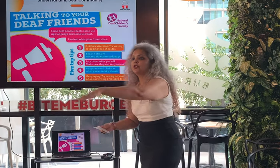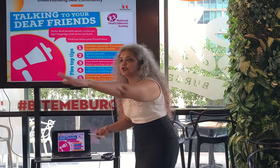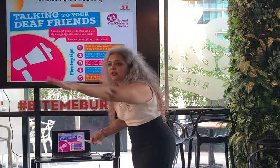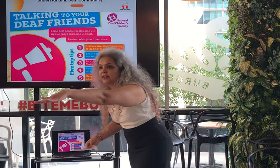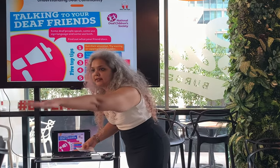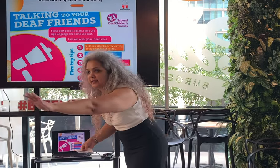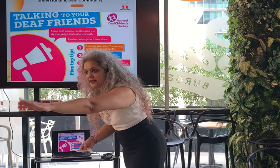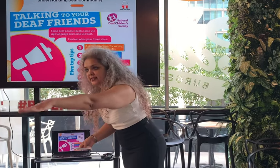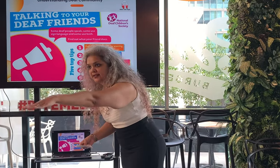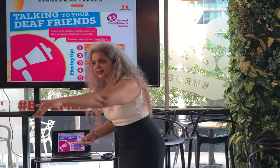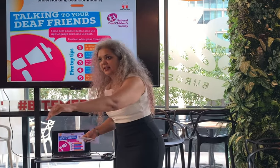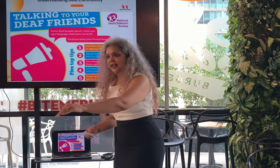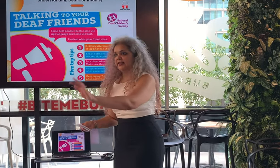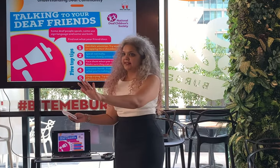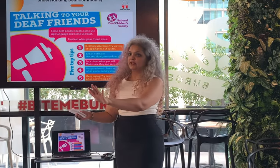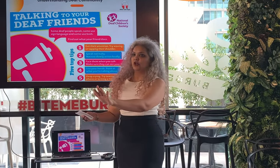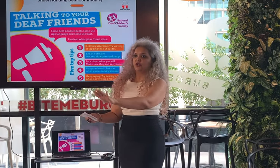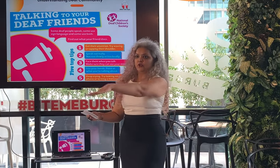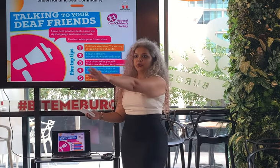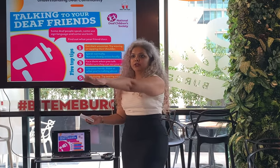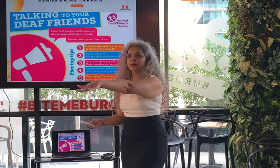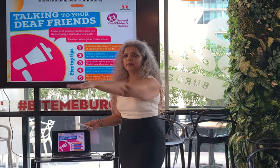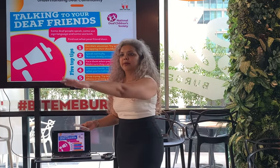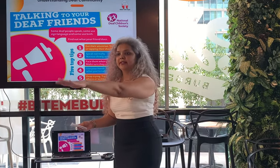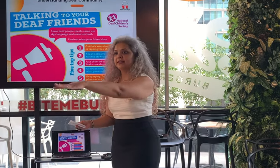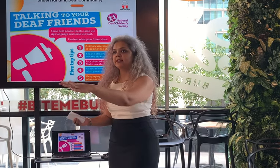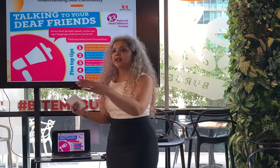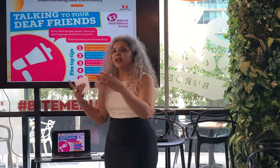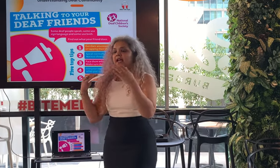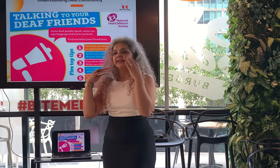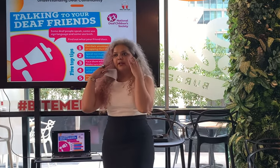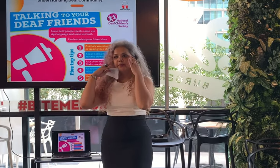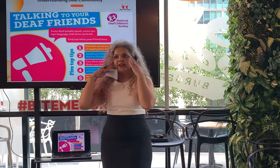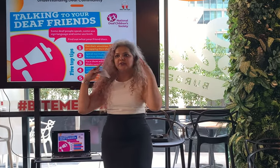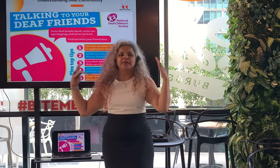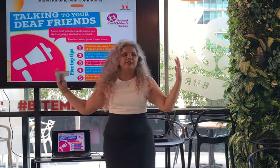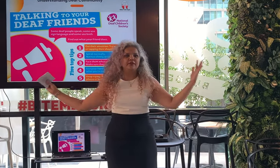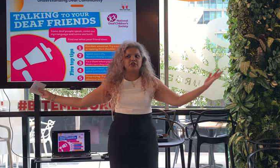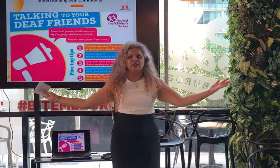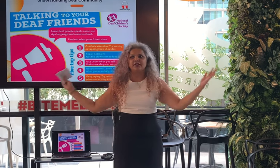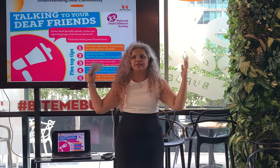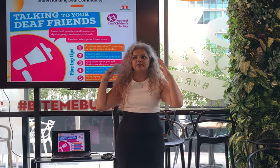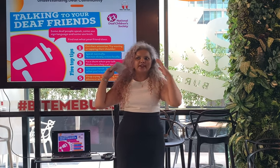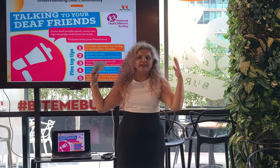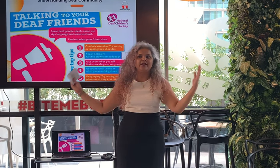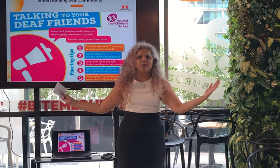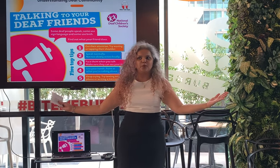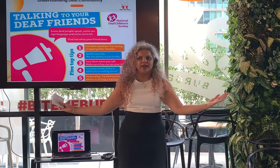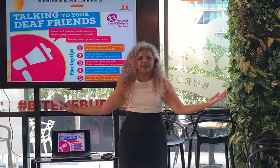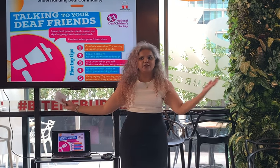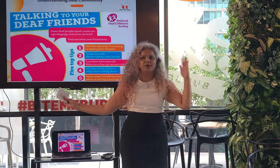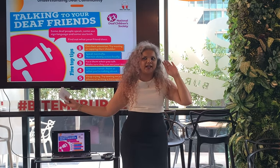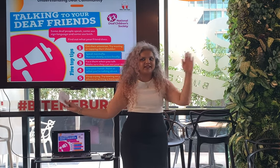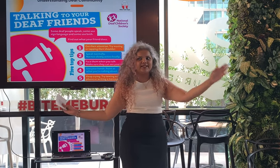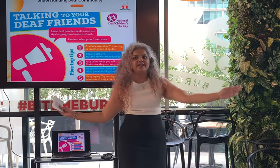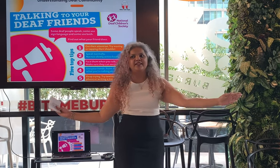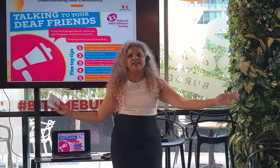can just look at This is not rude. But this. And their peripheral vision is very wide. So I can see Nada.